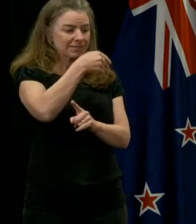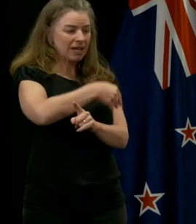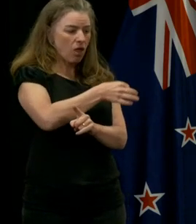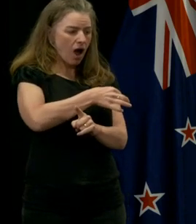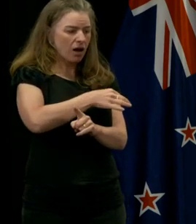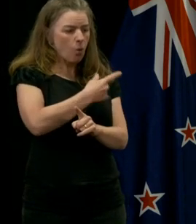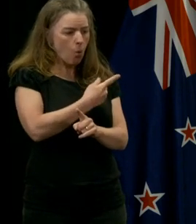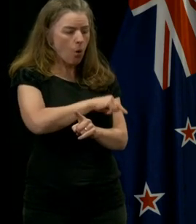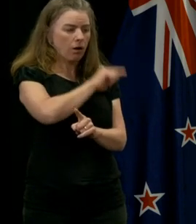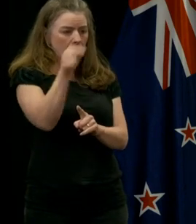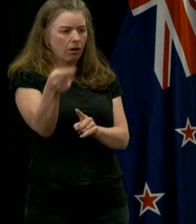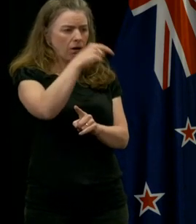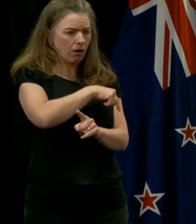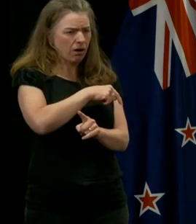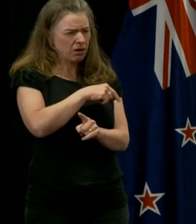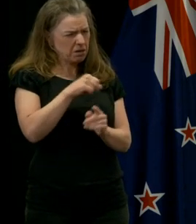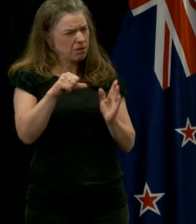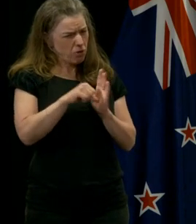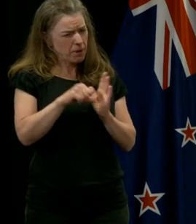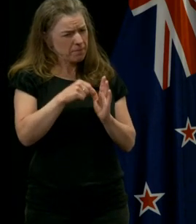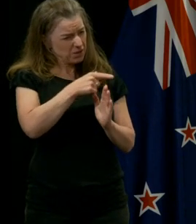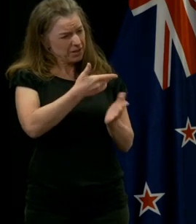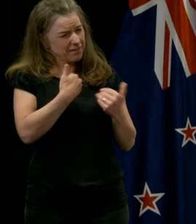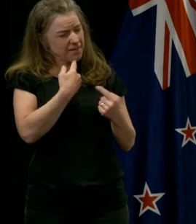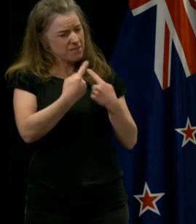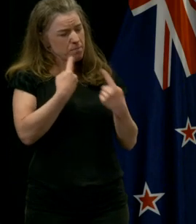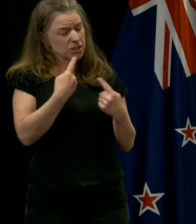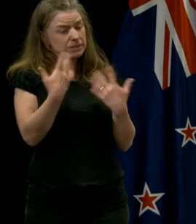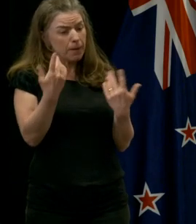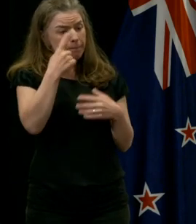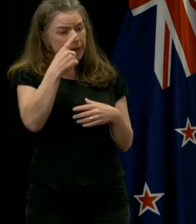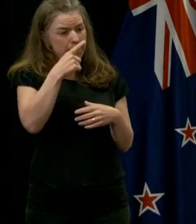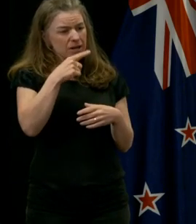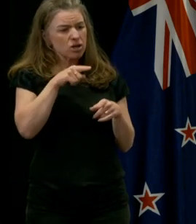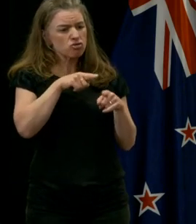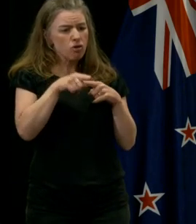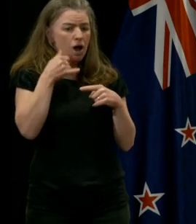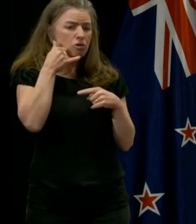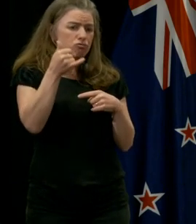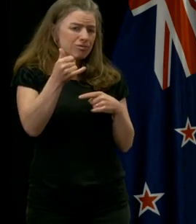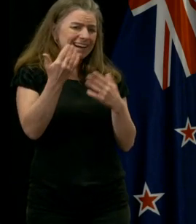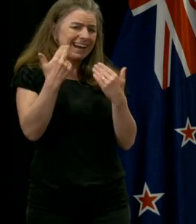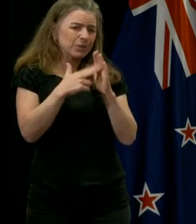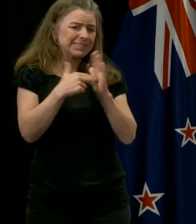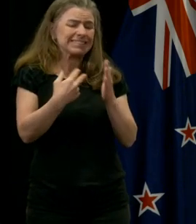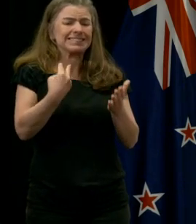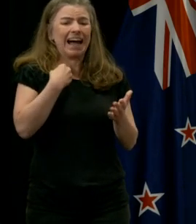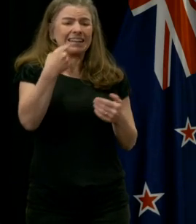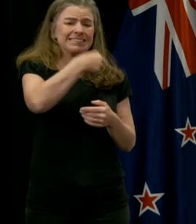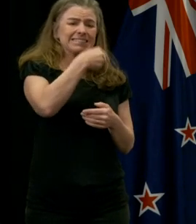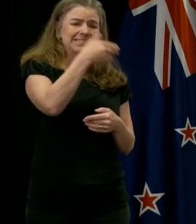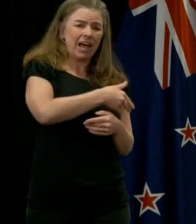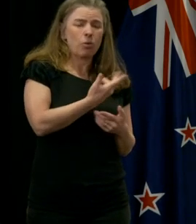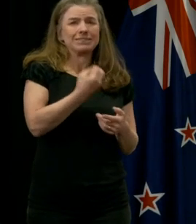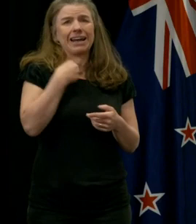home. Yeah. Can you give a little bit more detail and some guidance for people who are trying to bring Air New Zealand but don't know where else to go, for example? Look, the